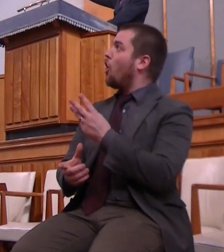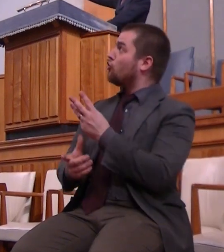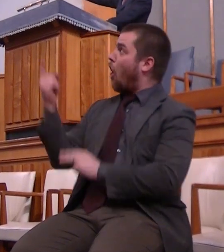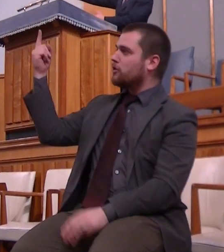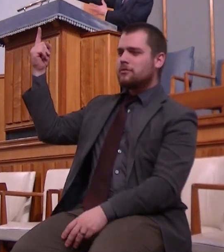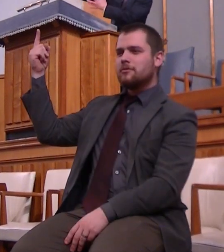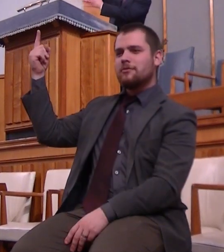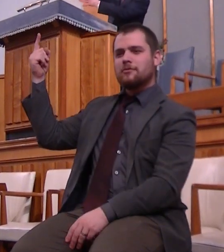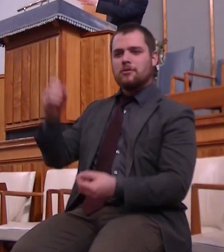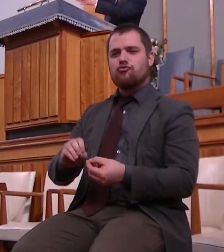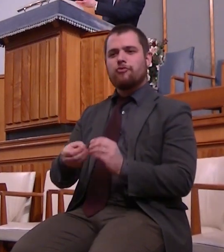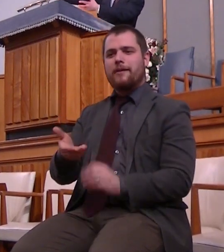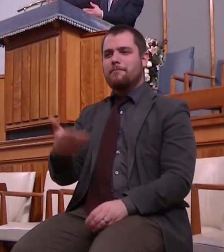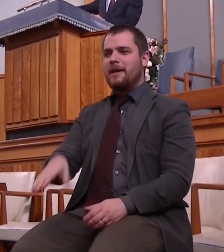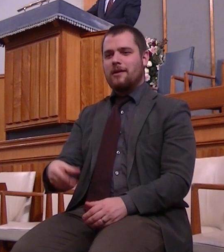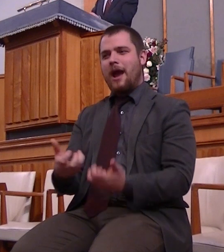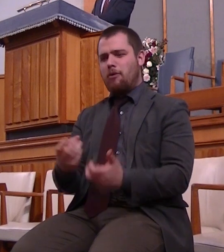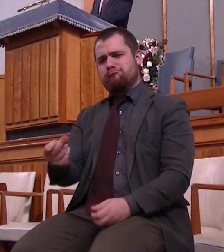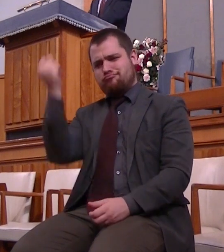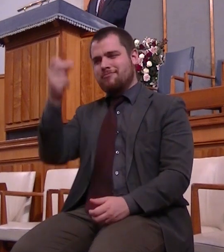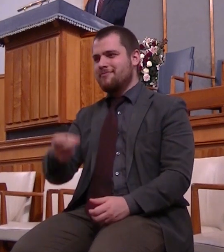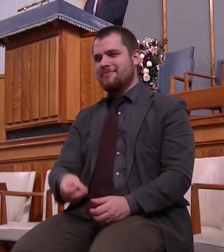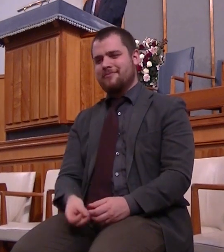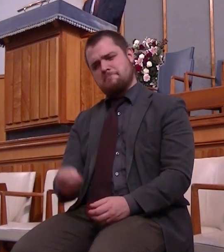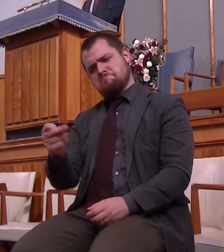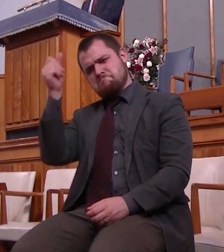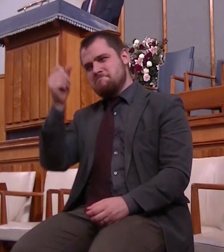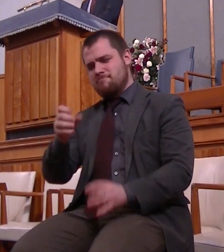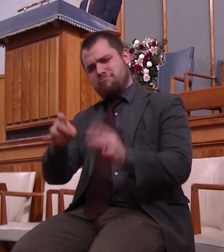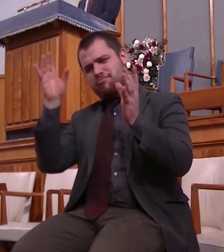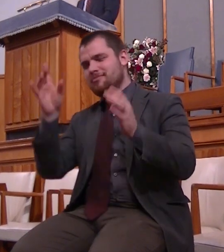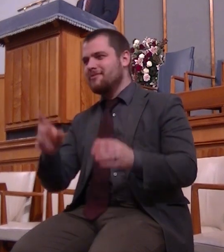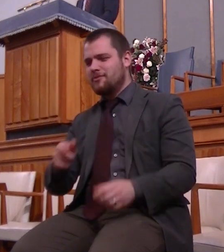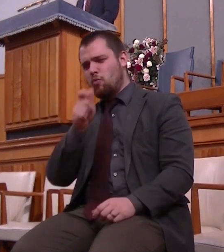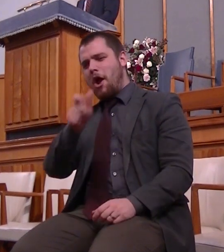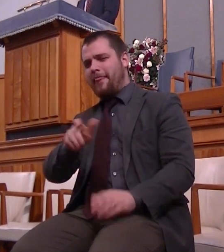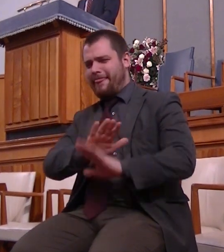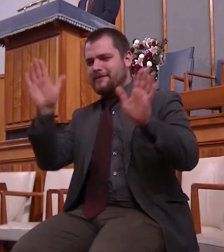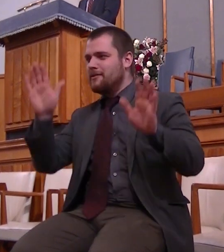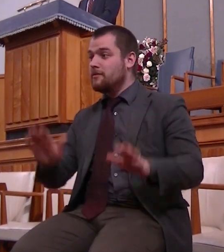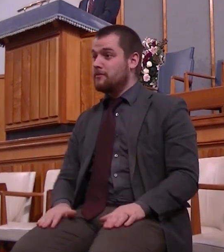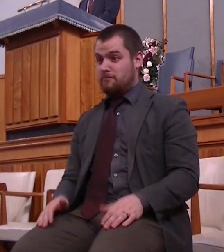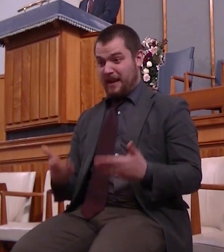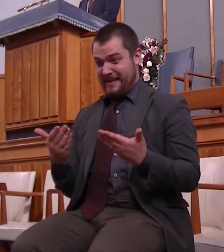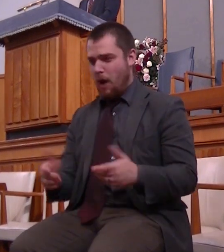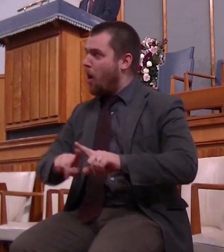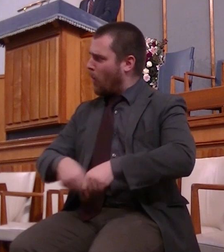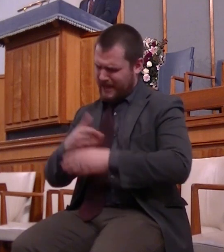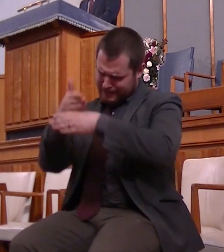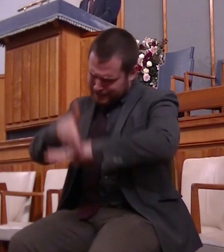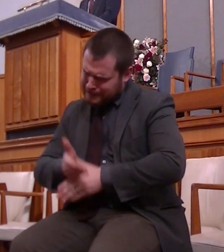it. And here we are just nibbling at the edge of it, trying to find it out, trying to add to our knowledge of it.